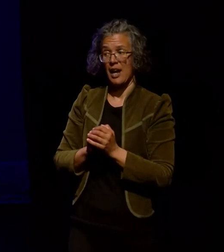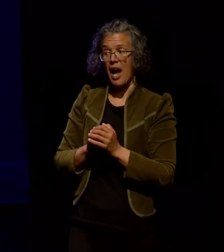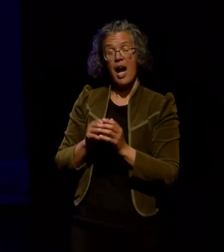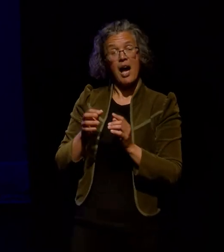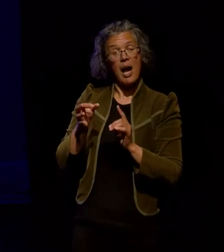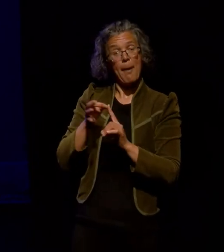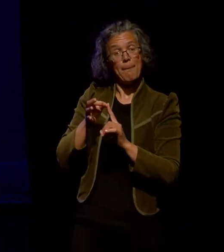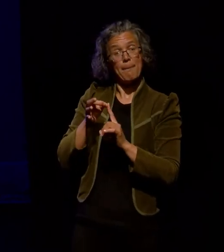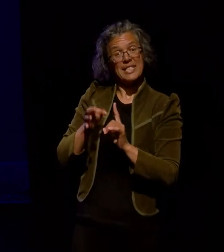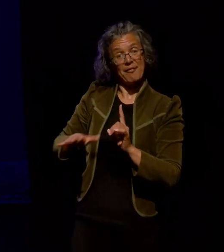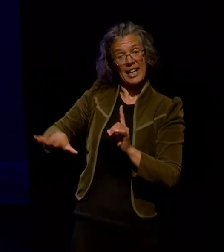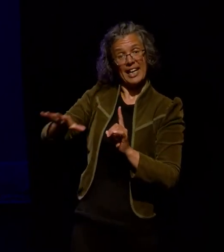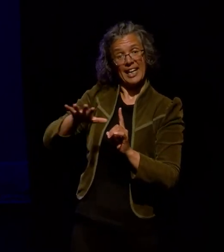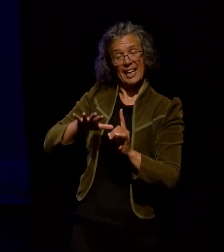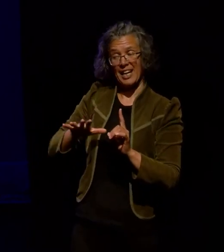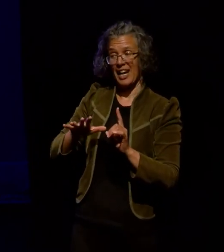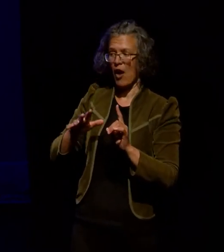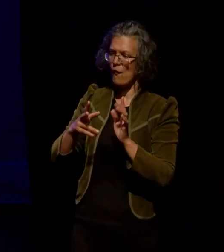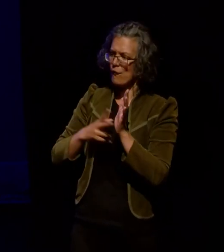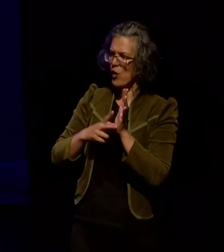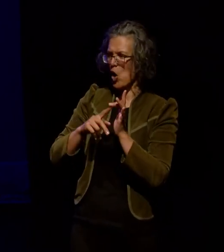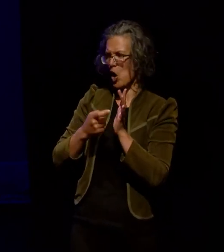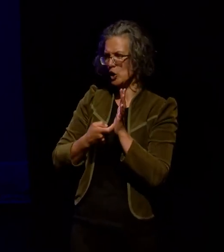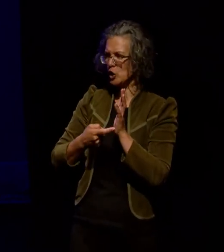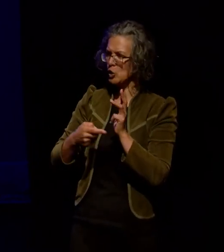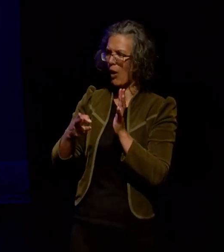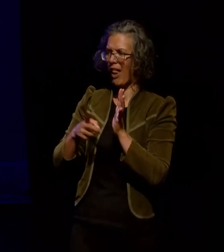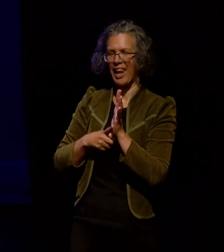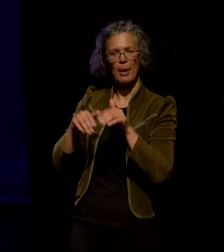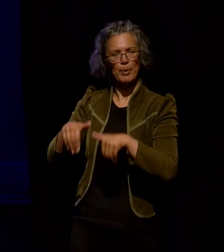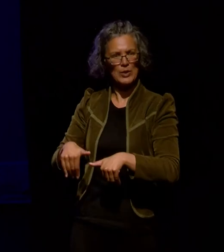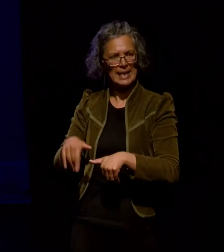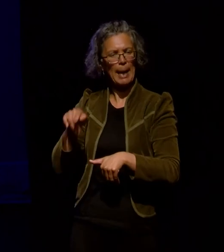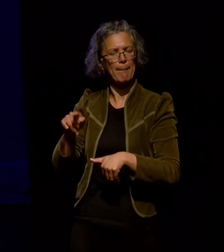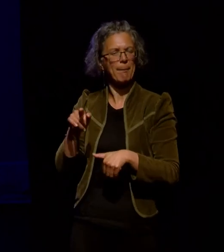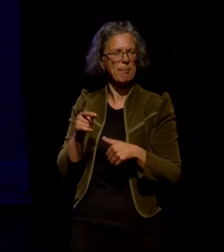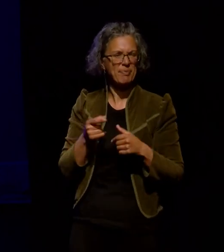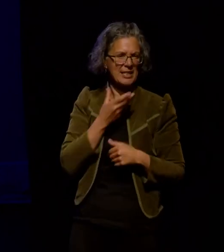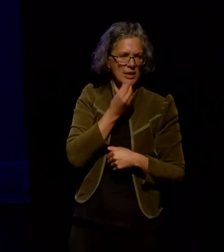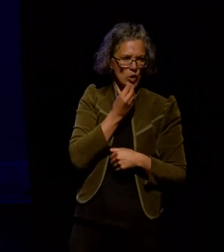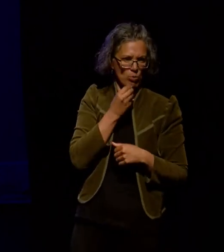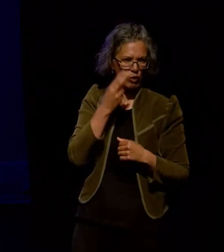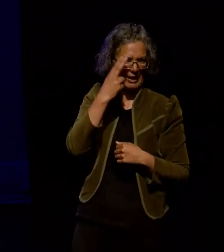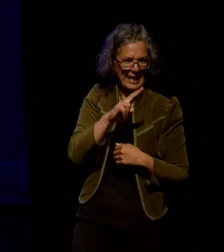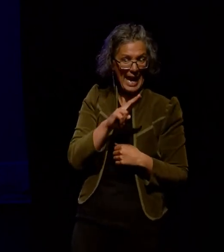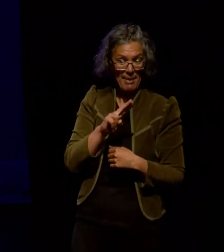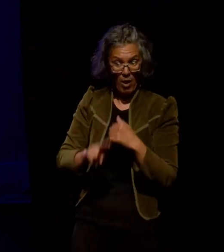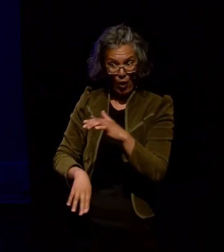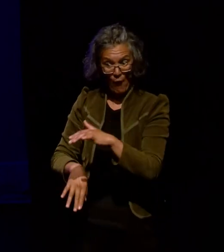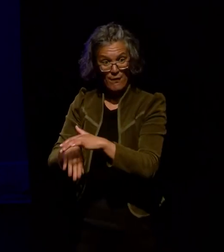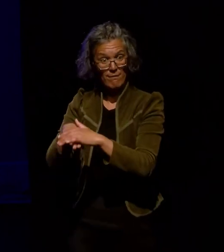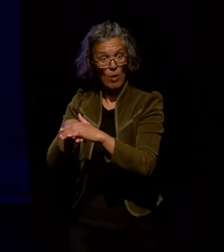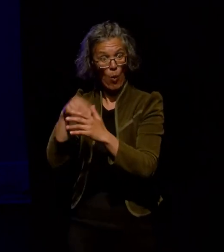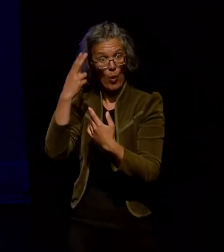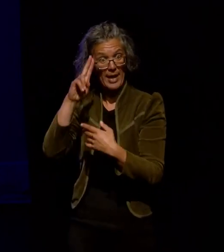the funding proposal by DFAT, so it's our current working title. The actual name of the service is yet to be confirmed, and it's something we'll